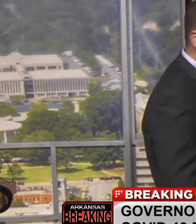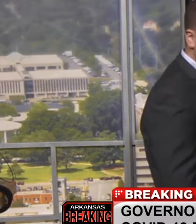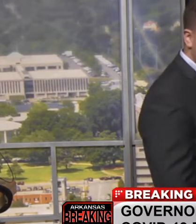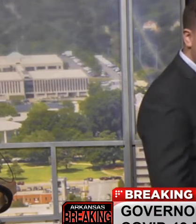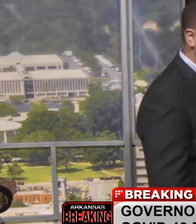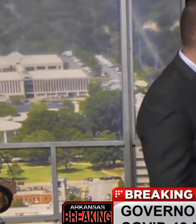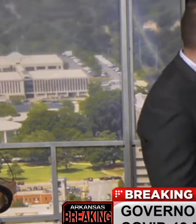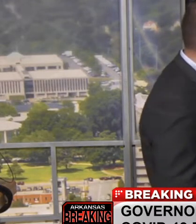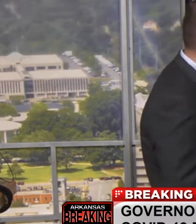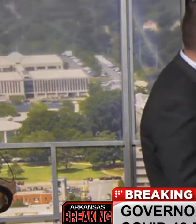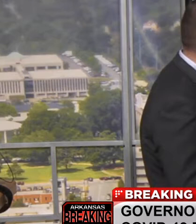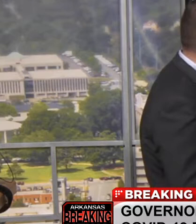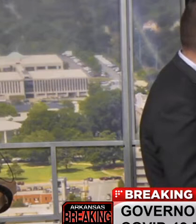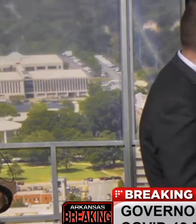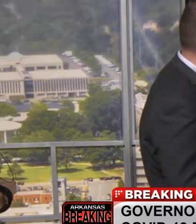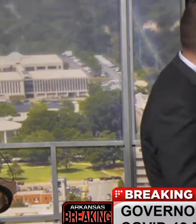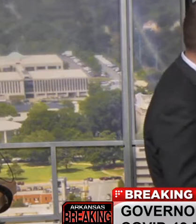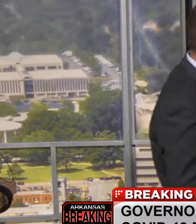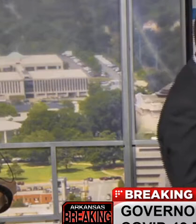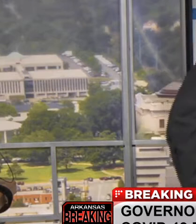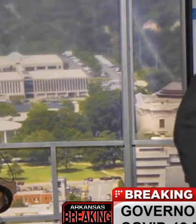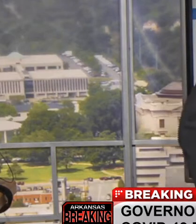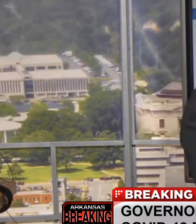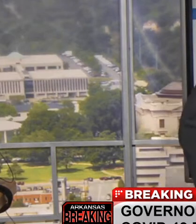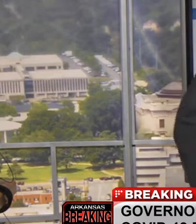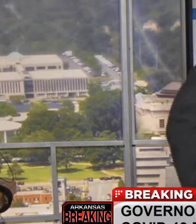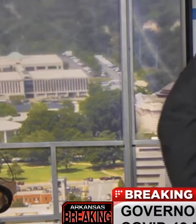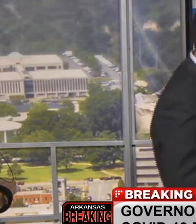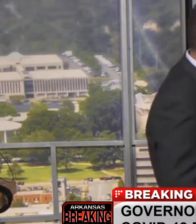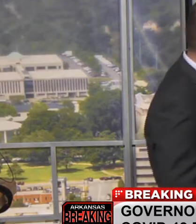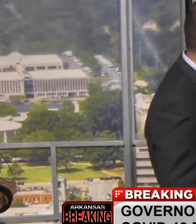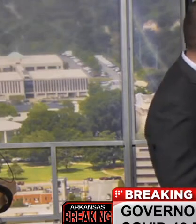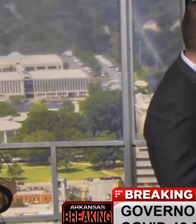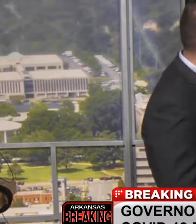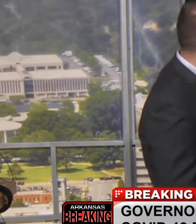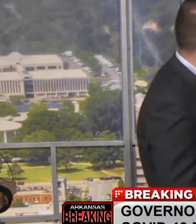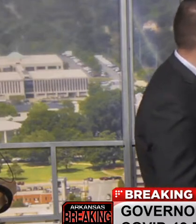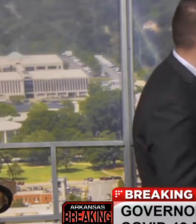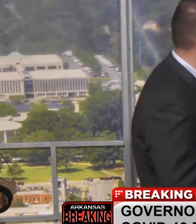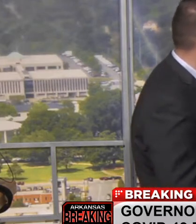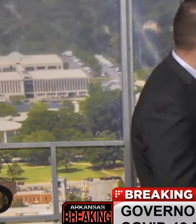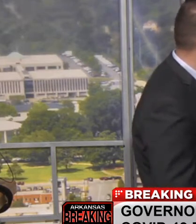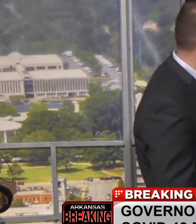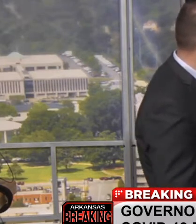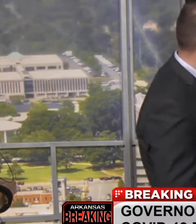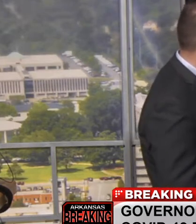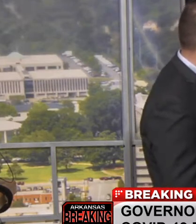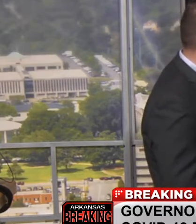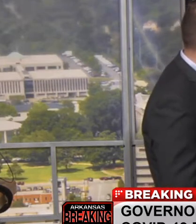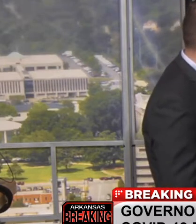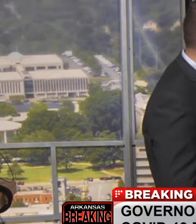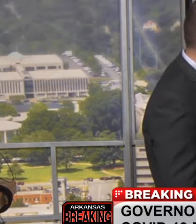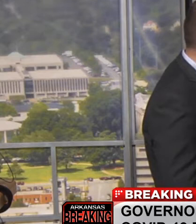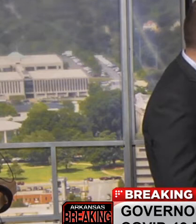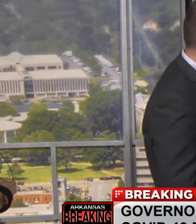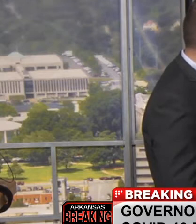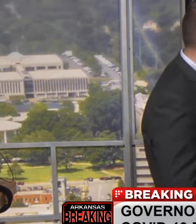active cases in the state, just in Jefferson County. But when you move up to northwest Arkansas, we're looking at